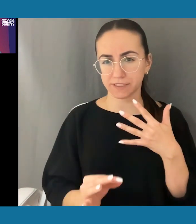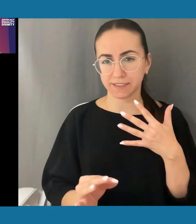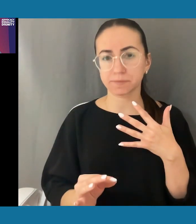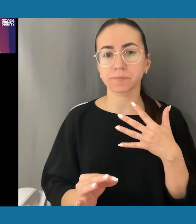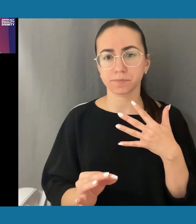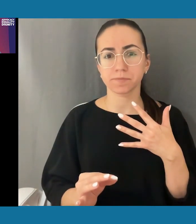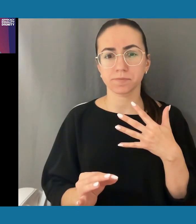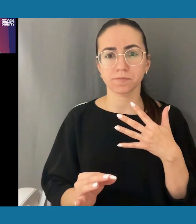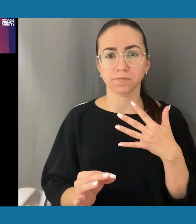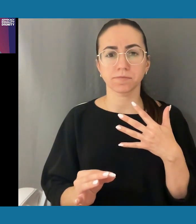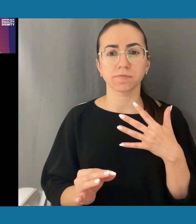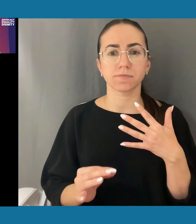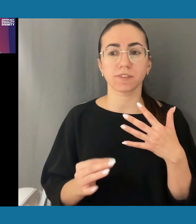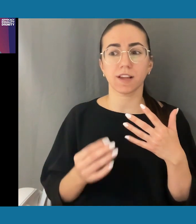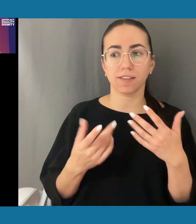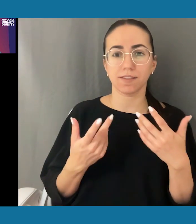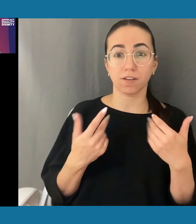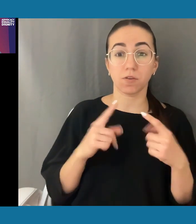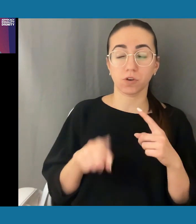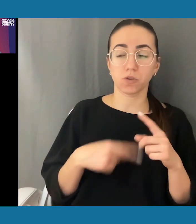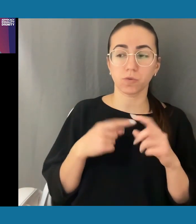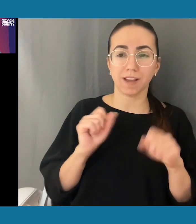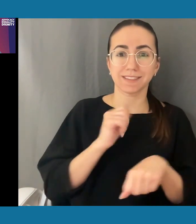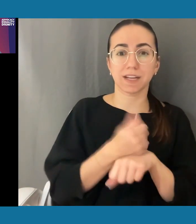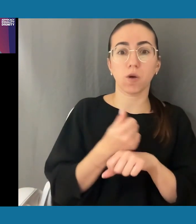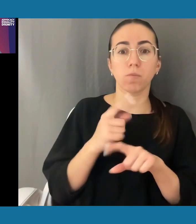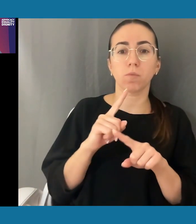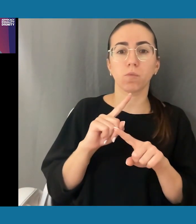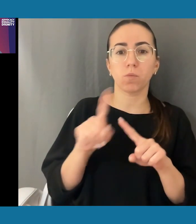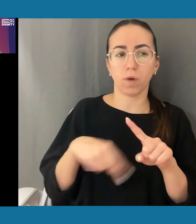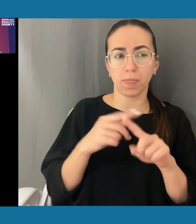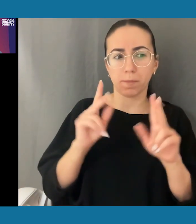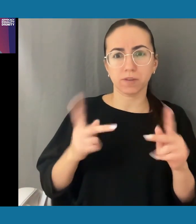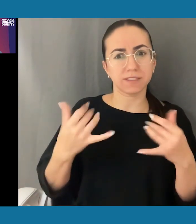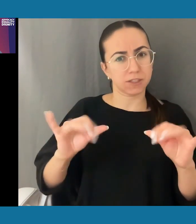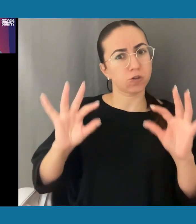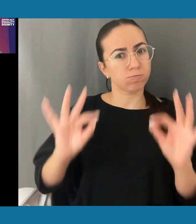the person has full capacity, while they're able to discuss everything and really